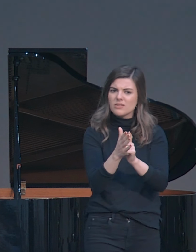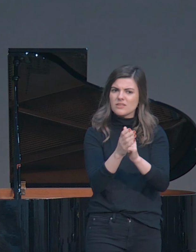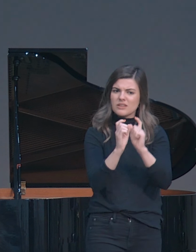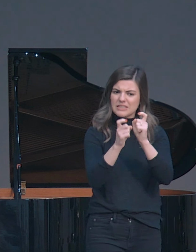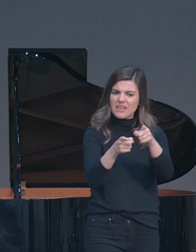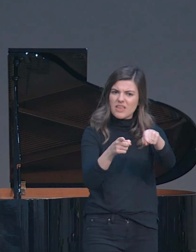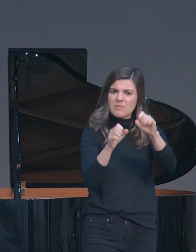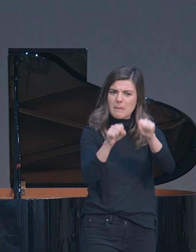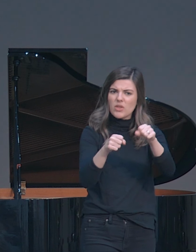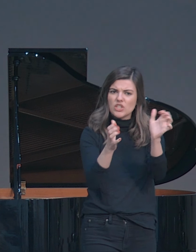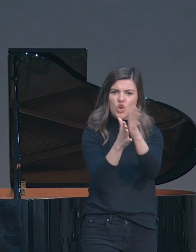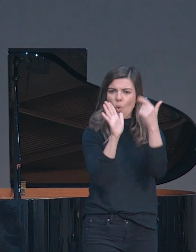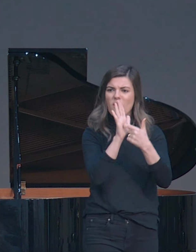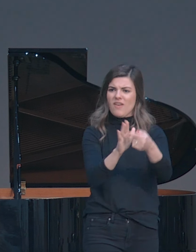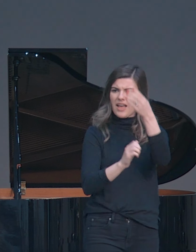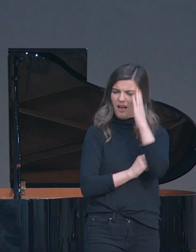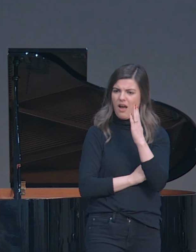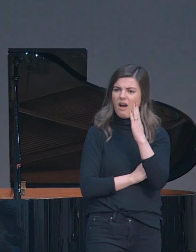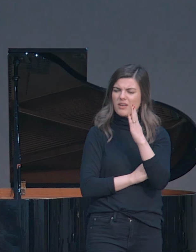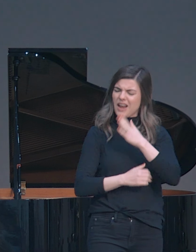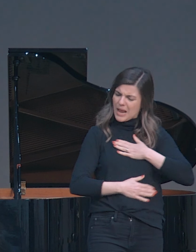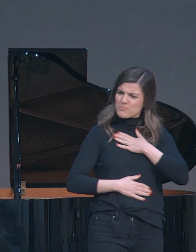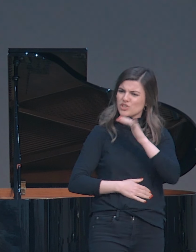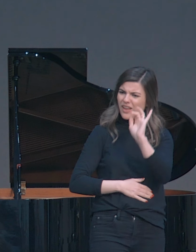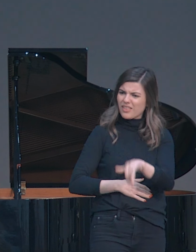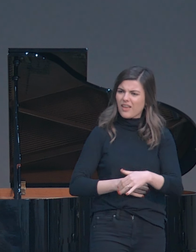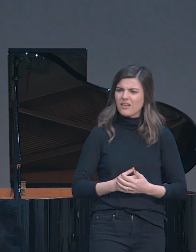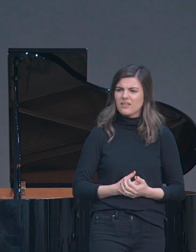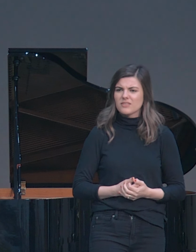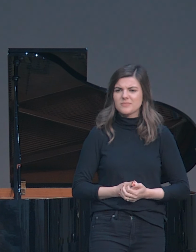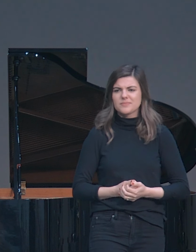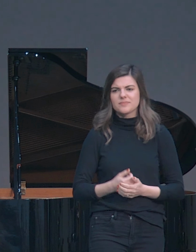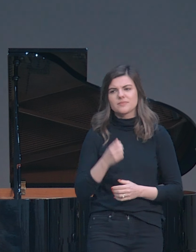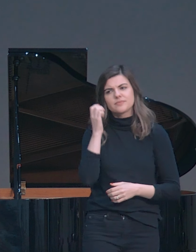God in this time, and I appreciate that.